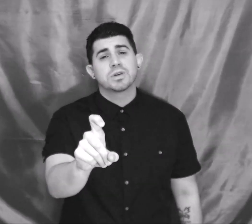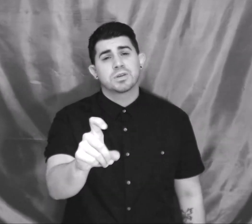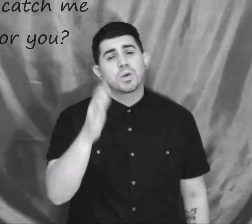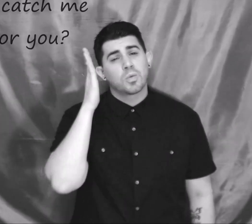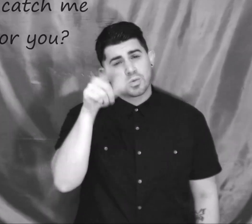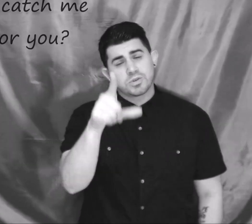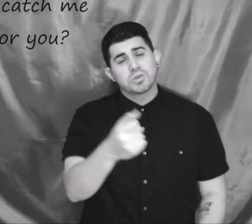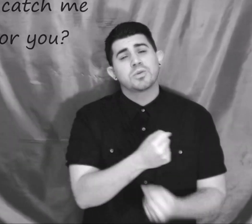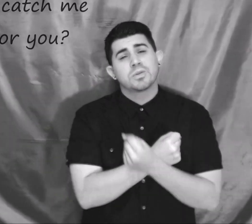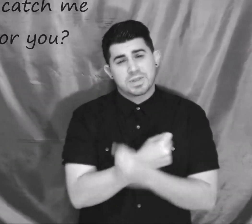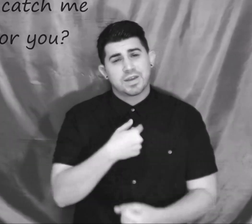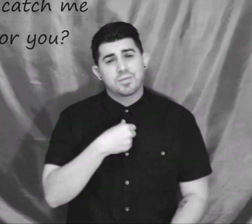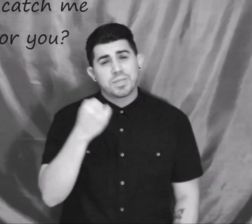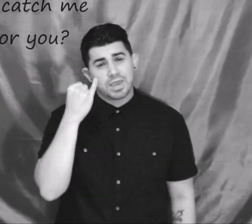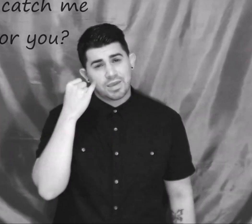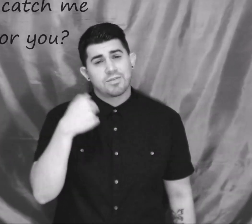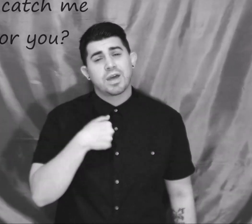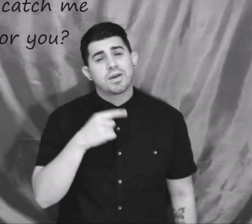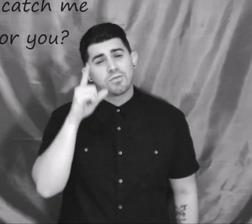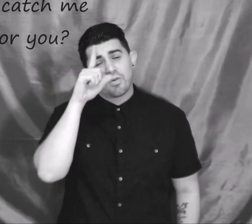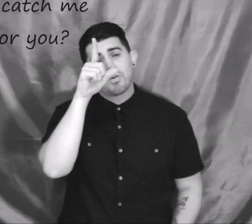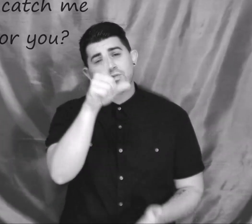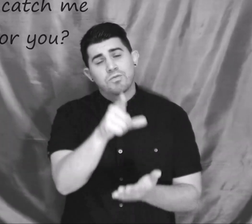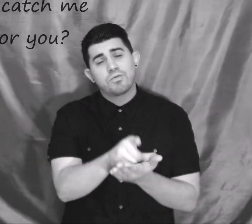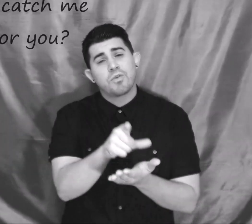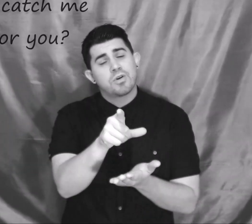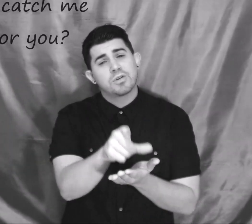step, would you catch me if I fall for you?